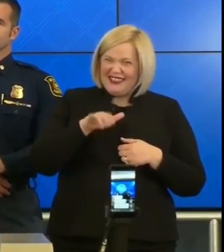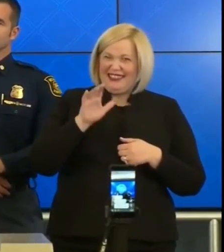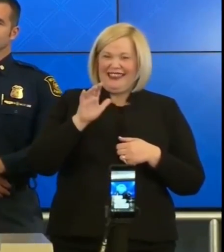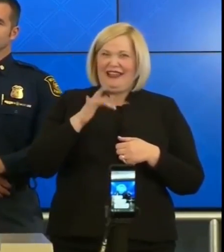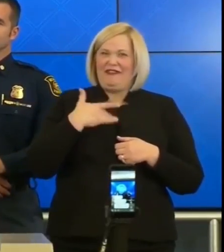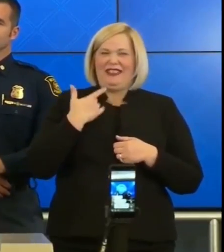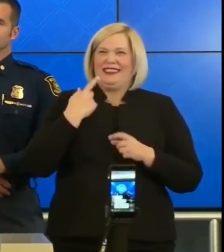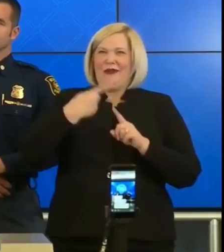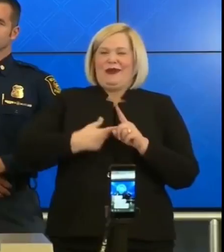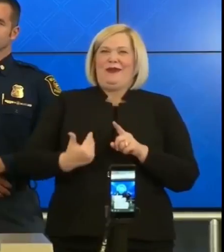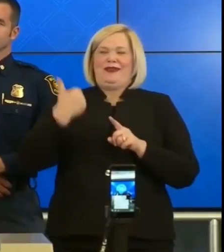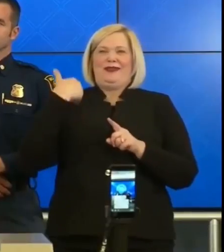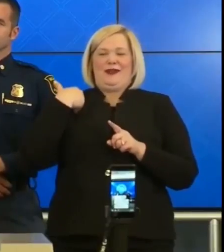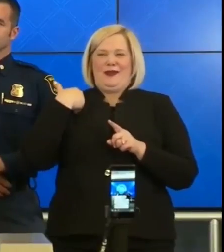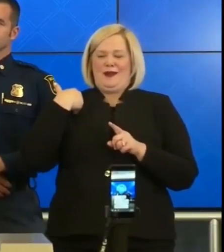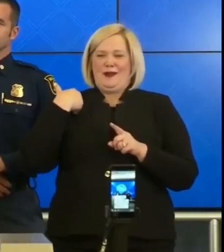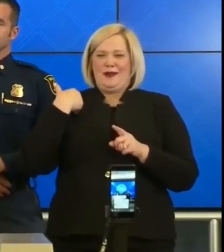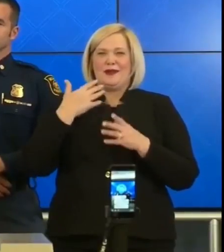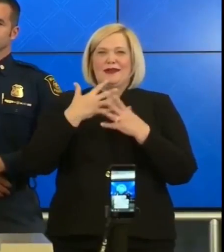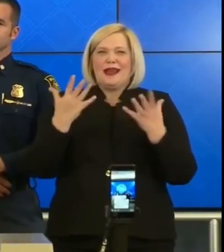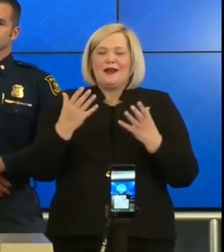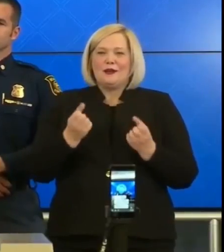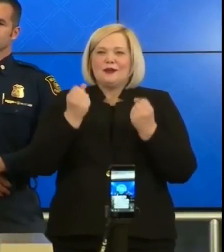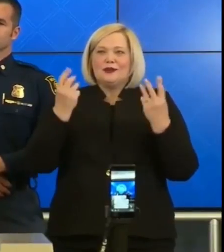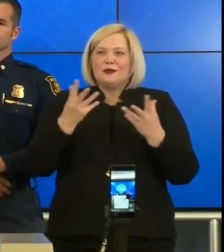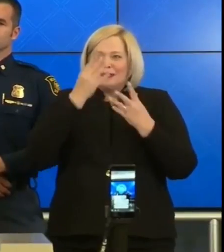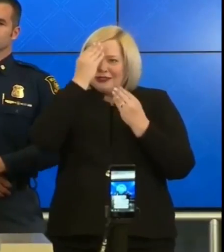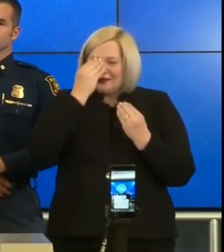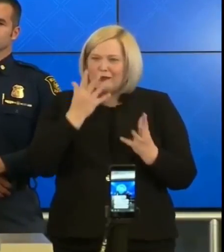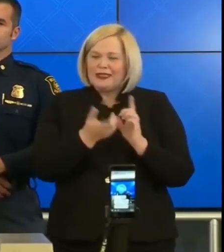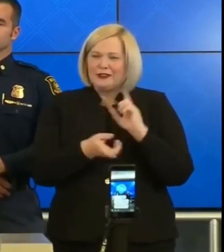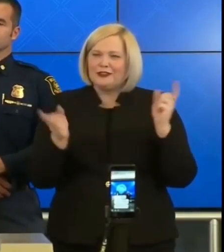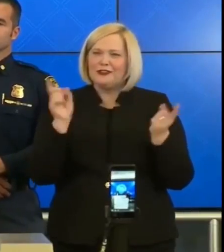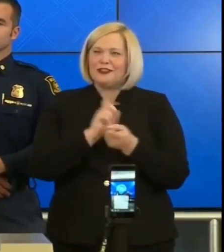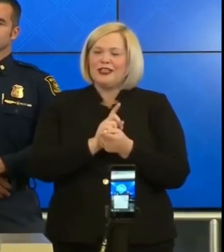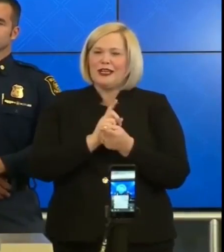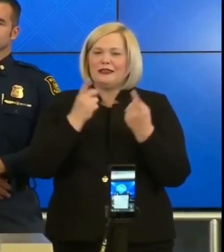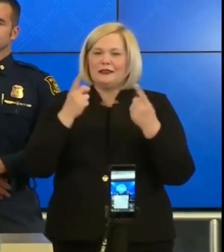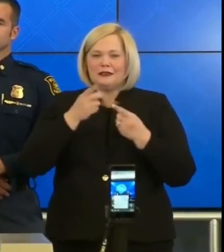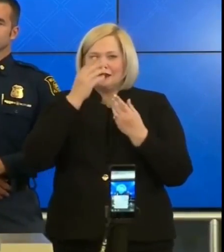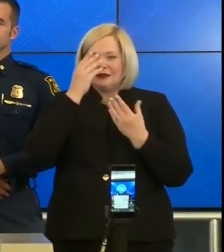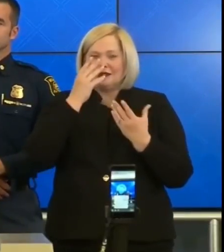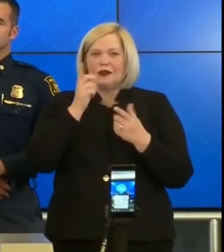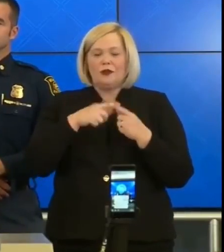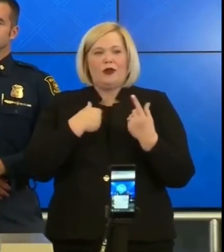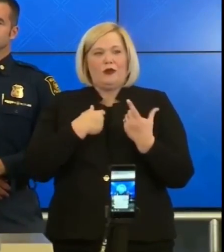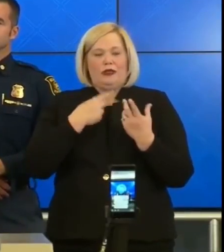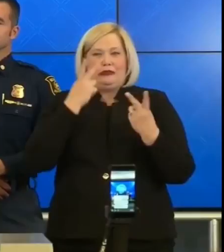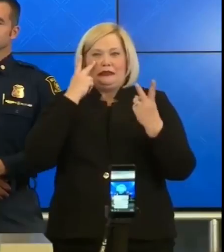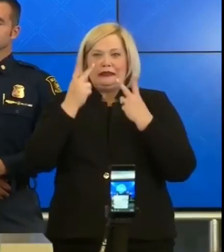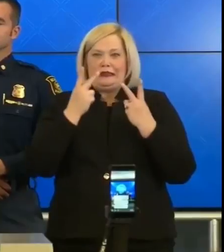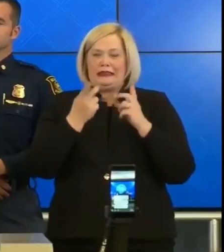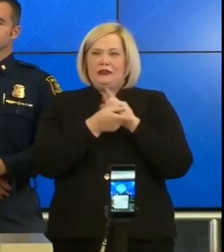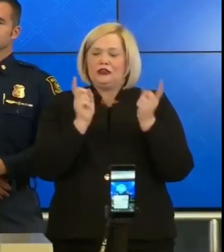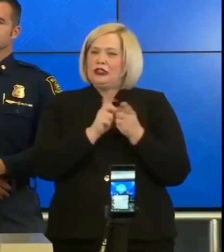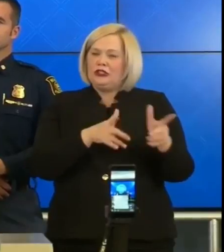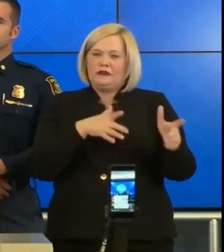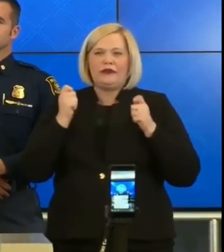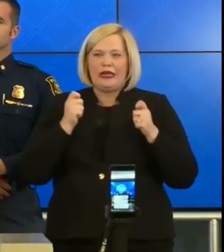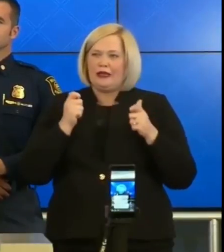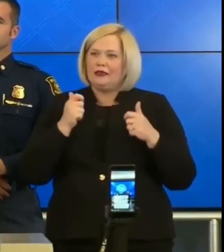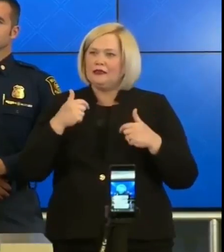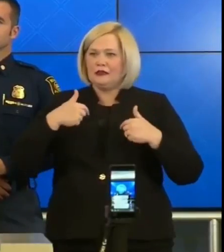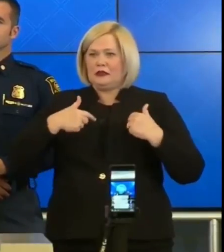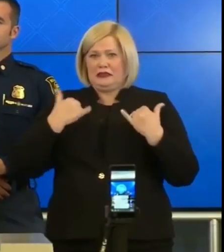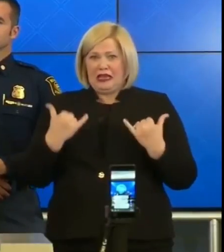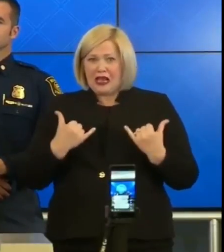a month ago at this point, there's so much information and the what we are confronting has changed so rapidly, it wouldn't be